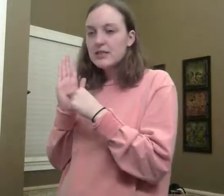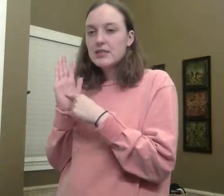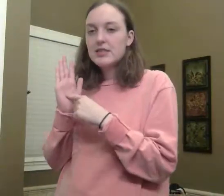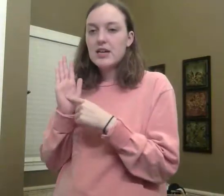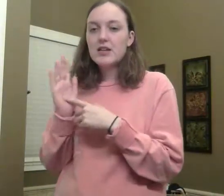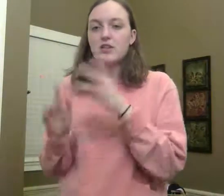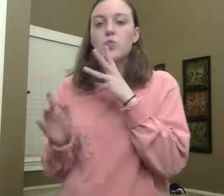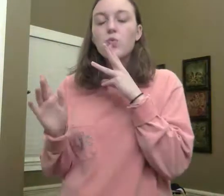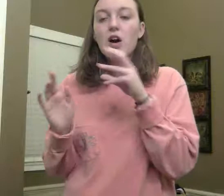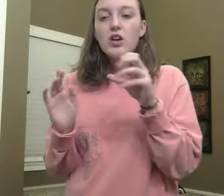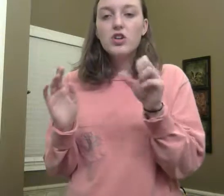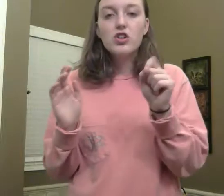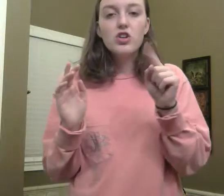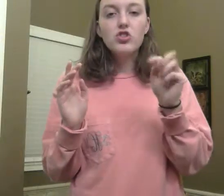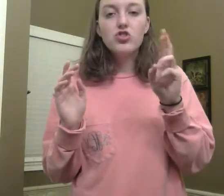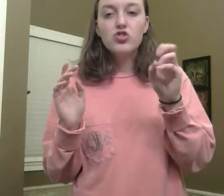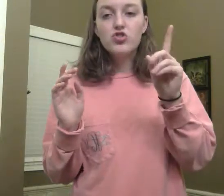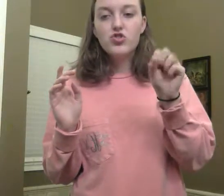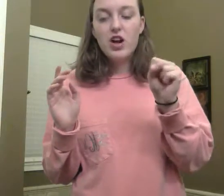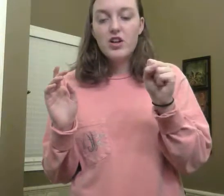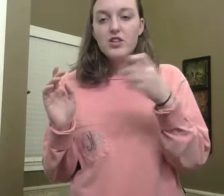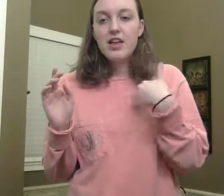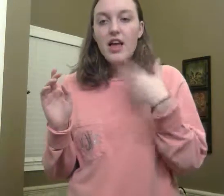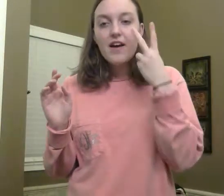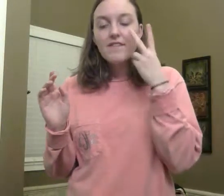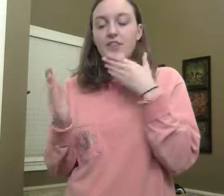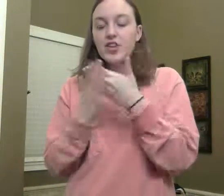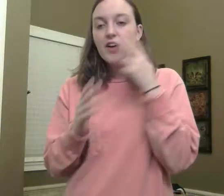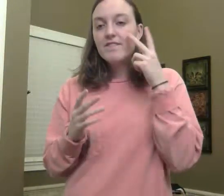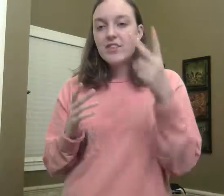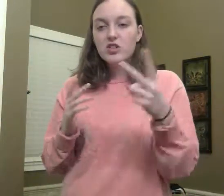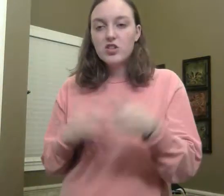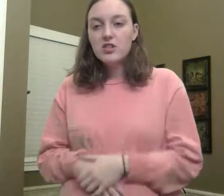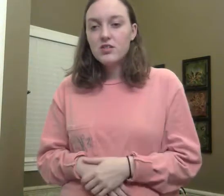striders would what? On the day,